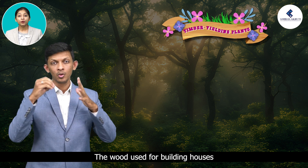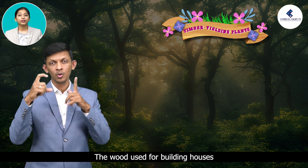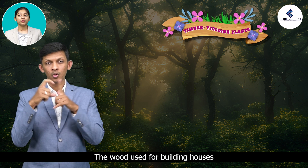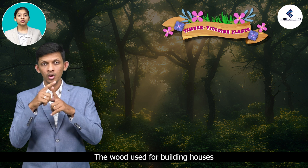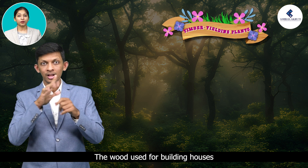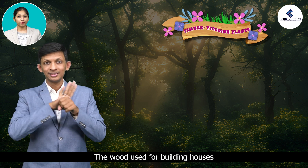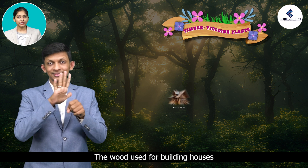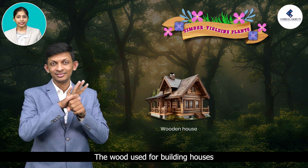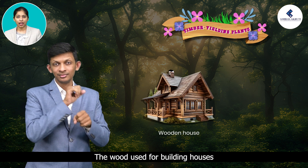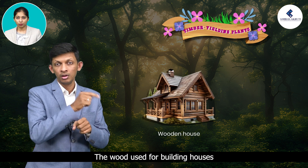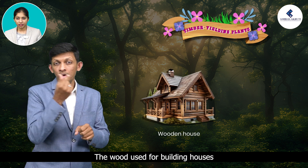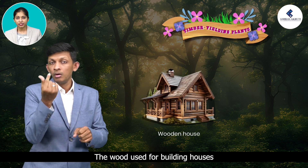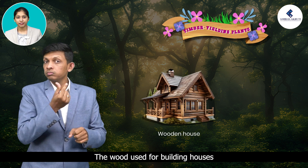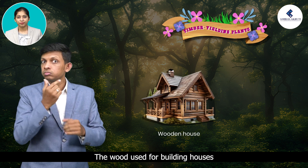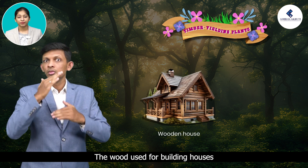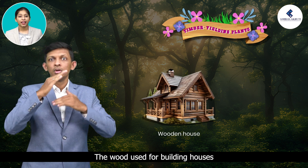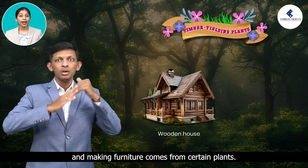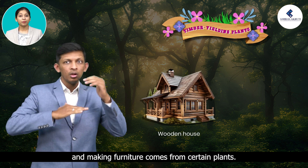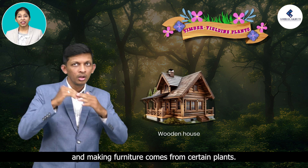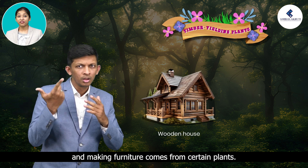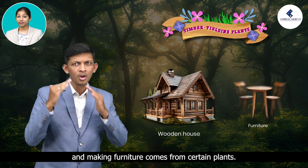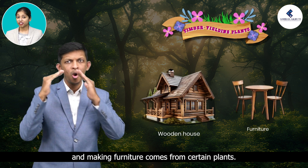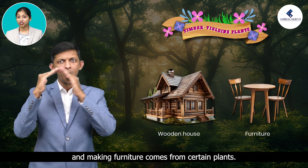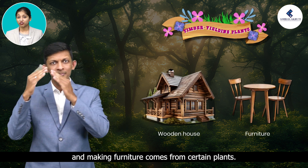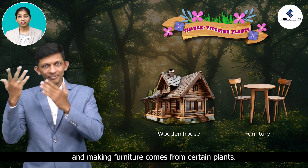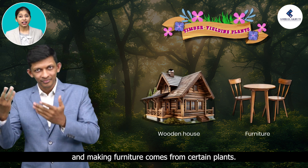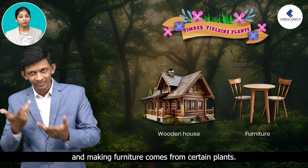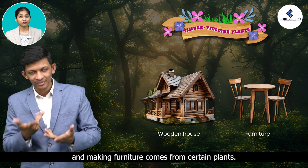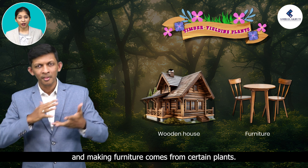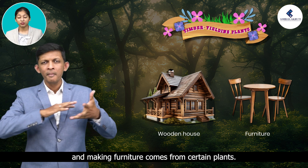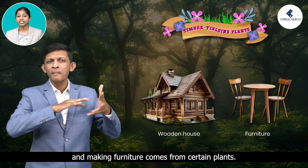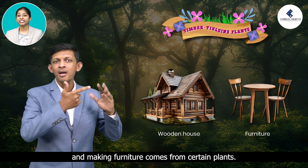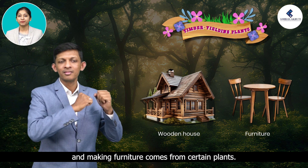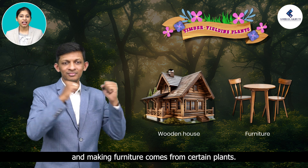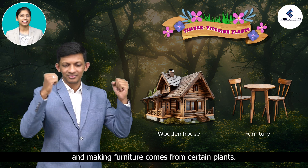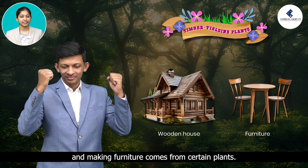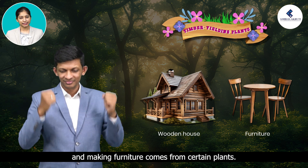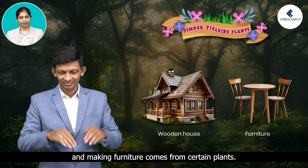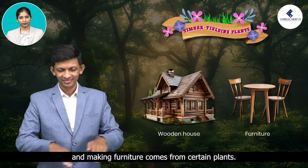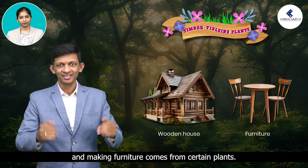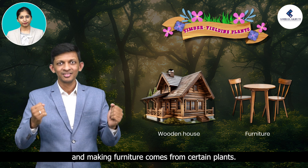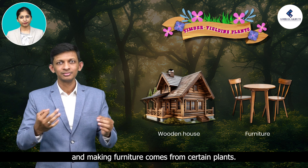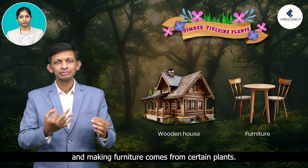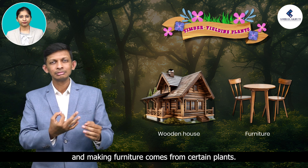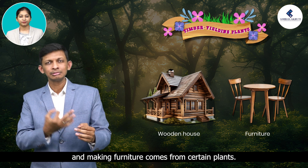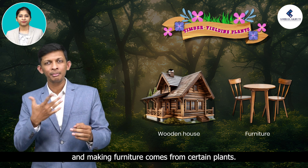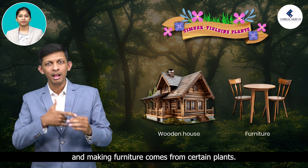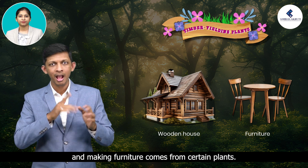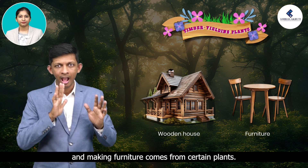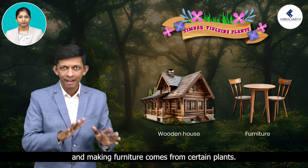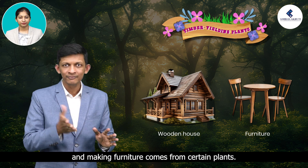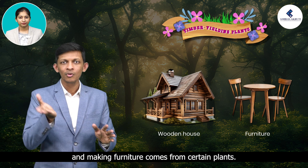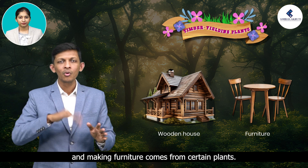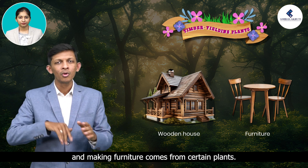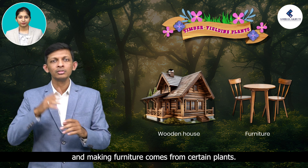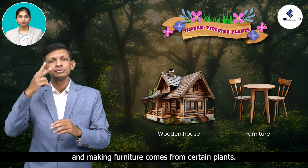The wood used for building houses and making furniture comes from certain plants.